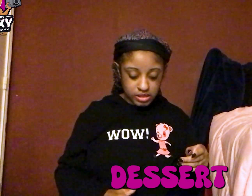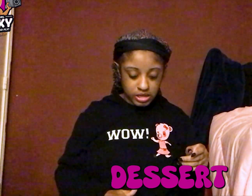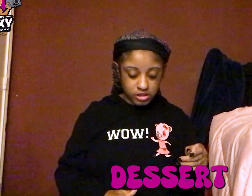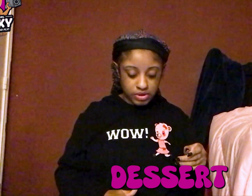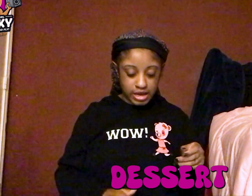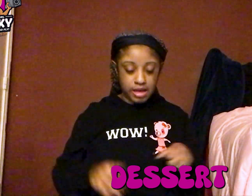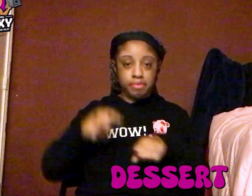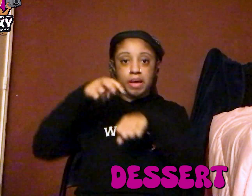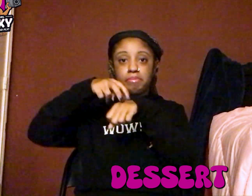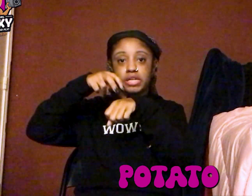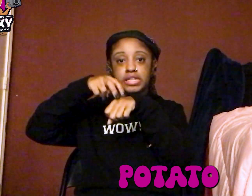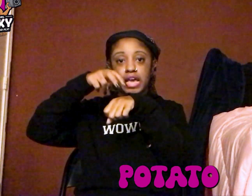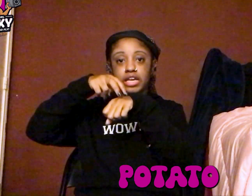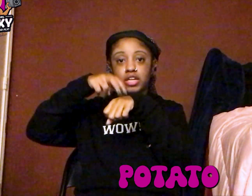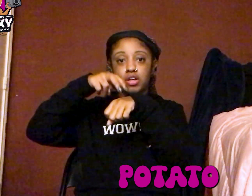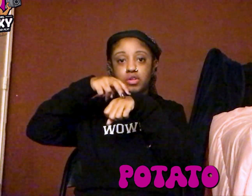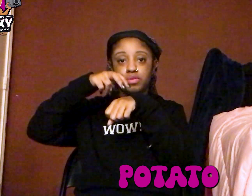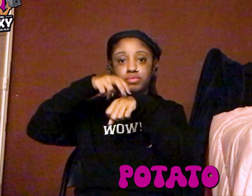Then you have potato.